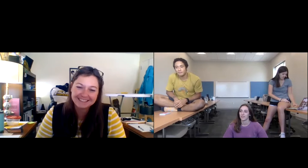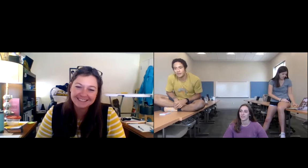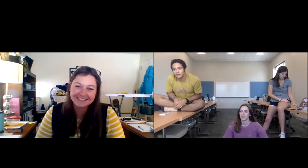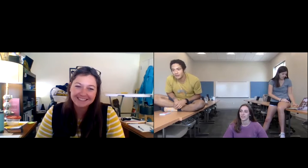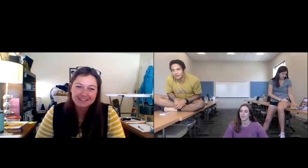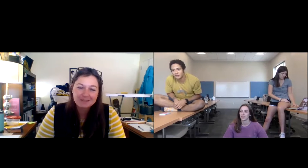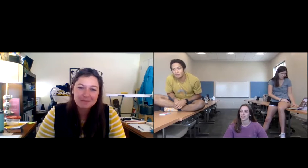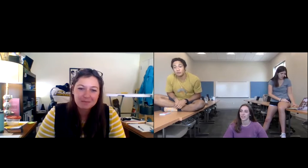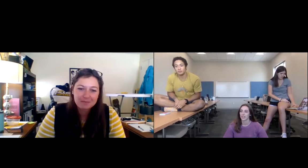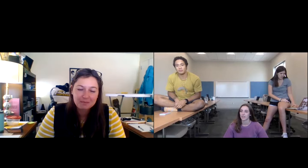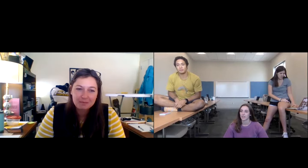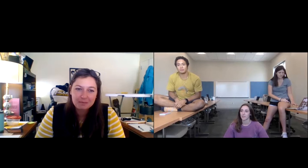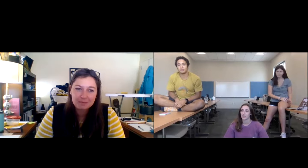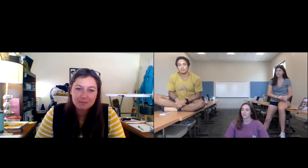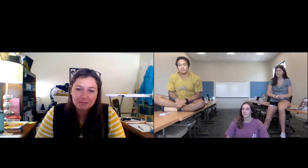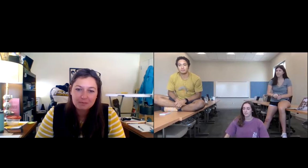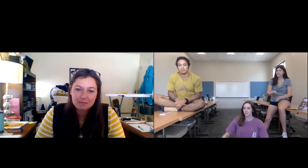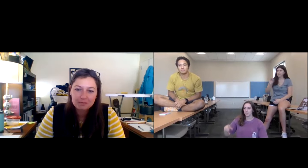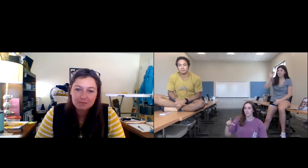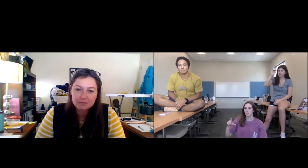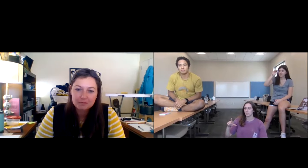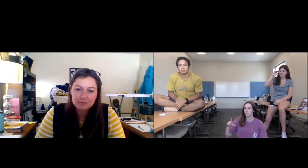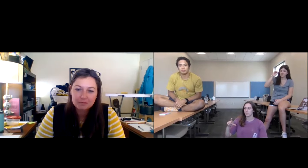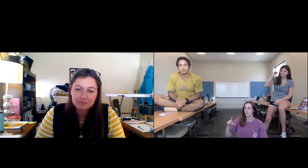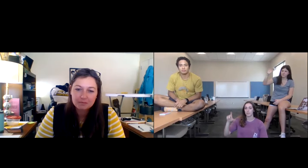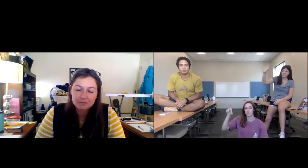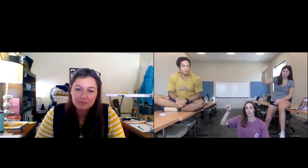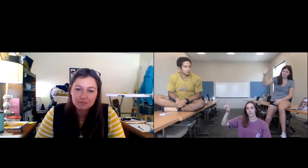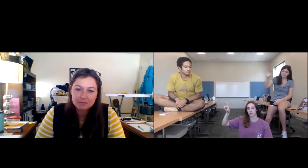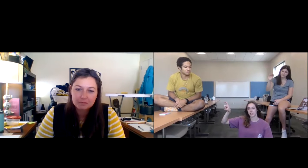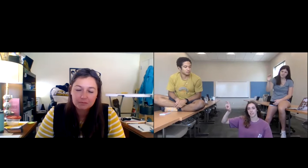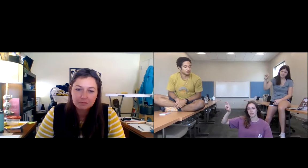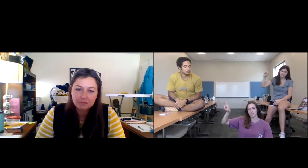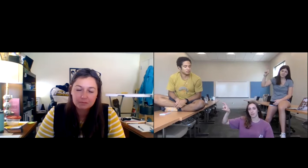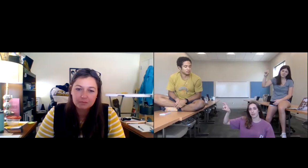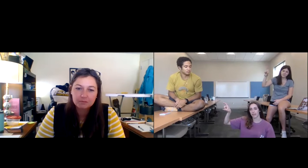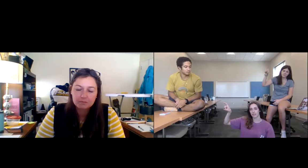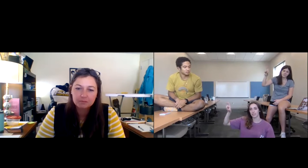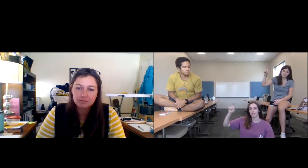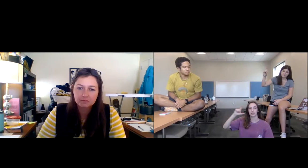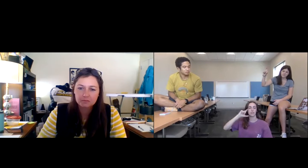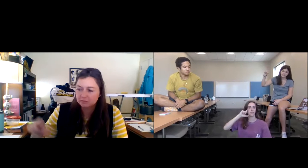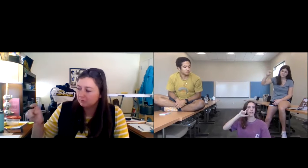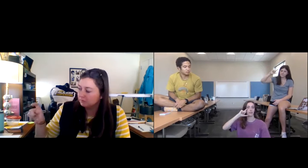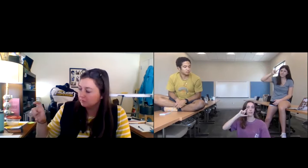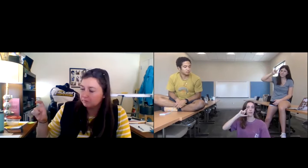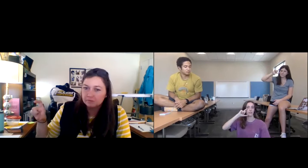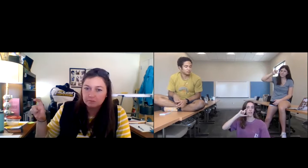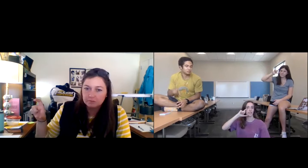And then Looking moon. at the moon. So this one, you kind of make a crescent with your hand, and you bring it from your